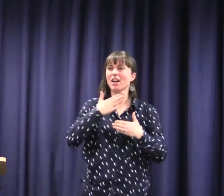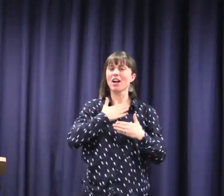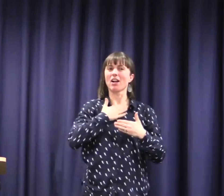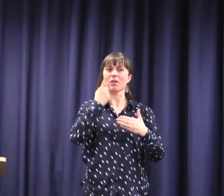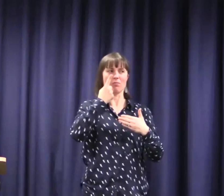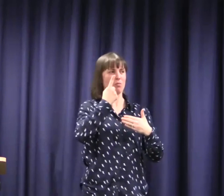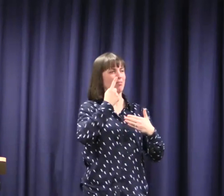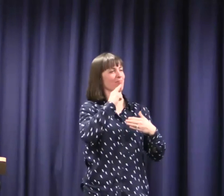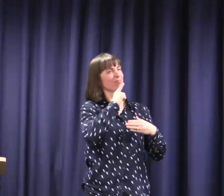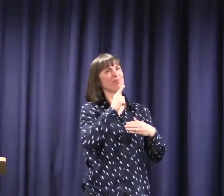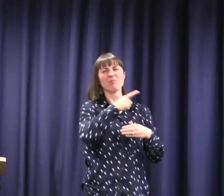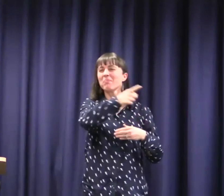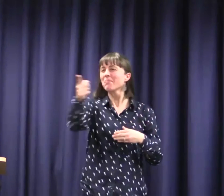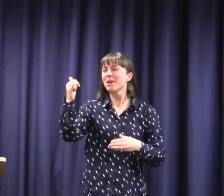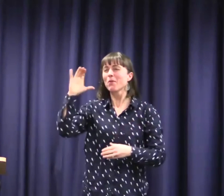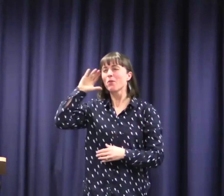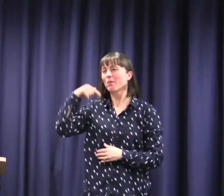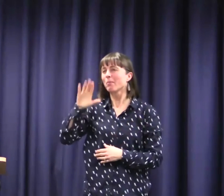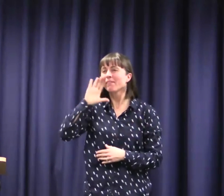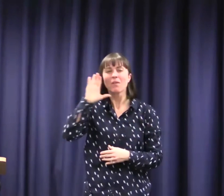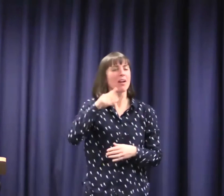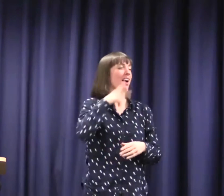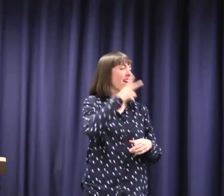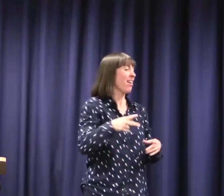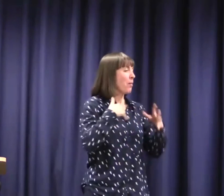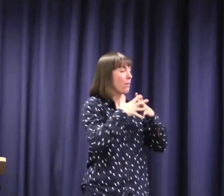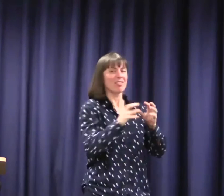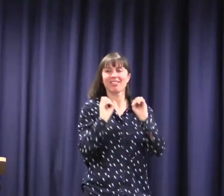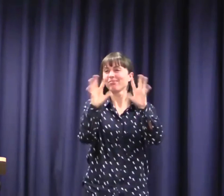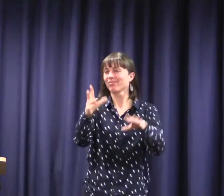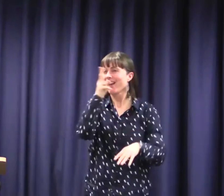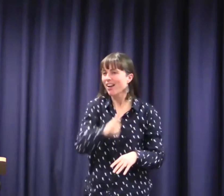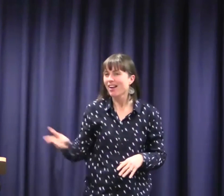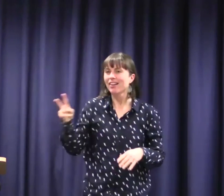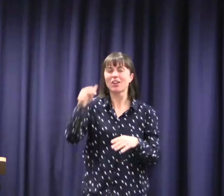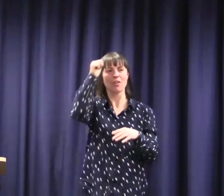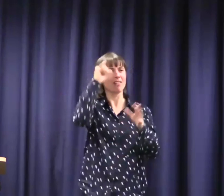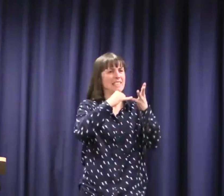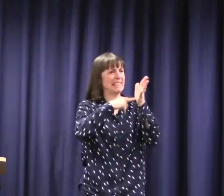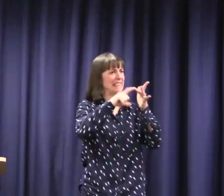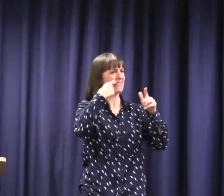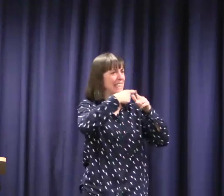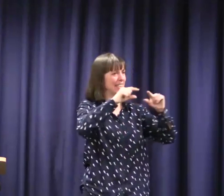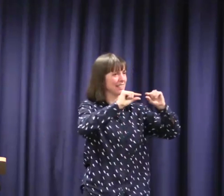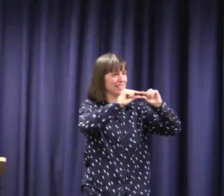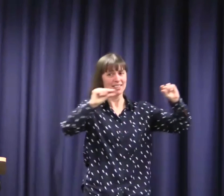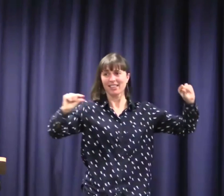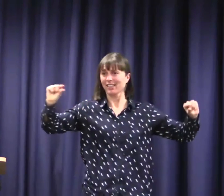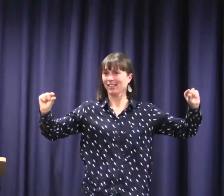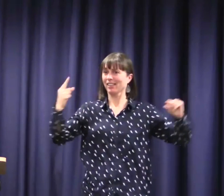Look, before we close this evening, I would like to say, well, maybe you've heard it before, maybe. I think it's worth putting it out there